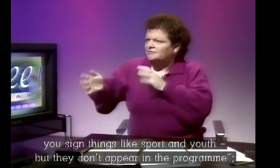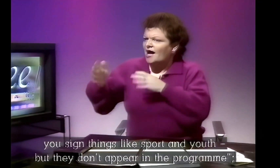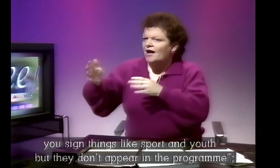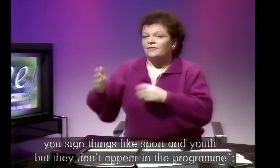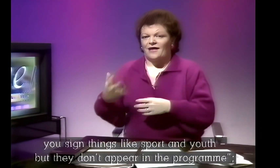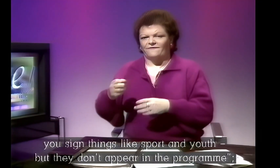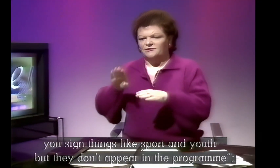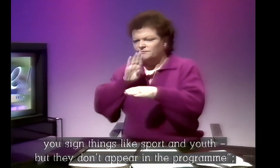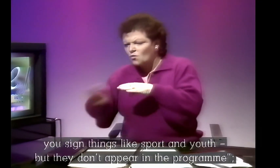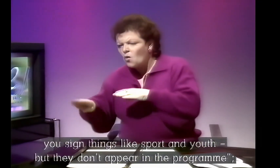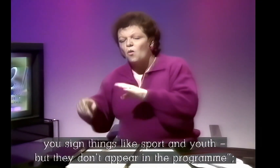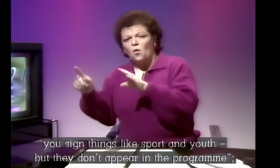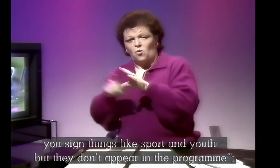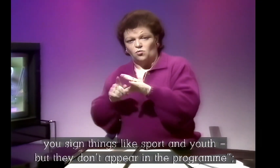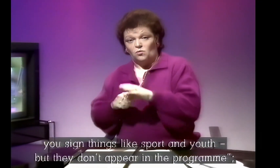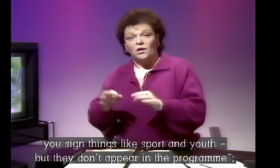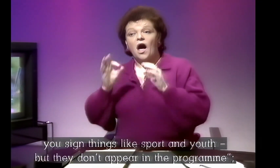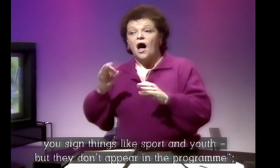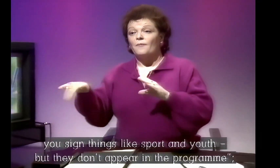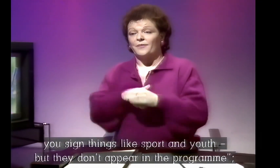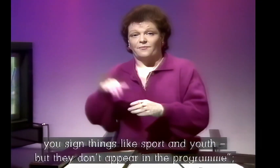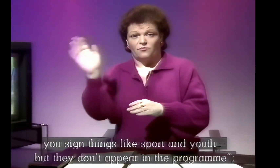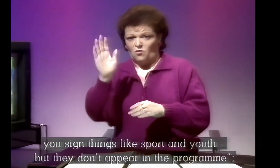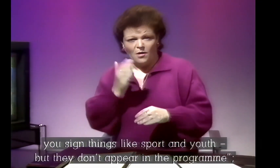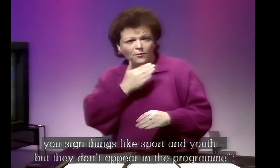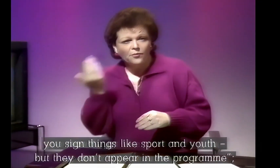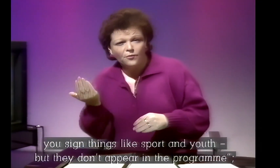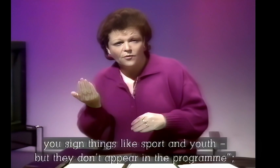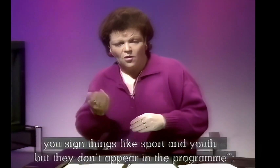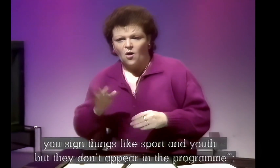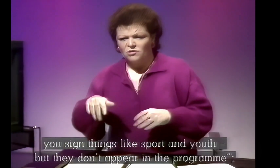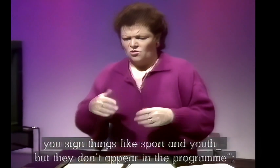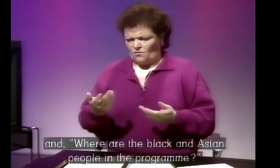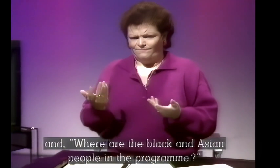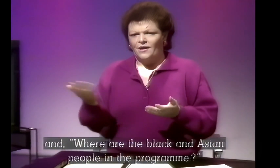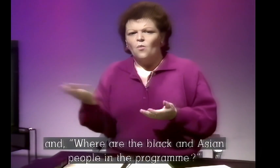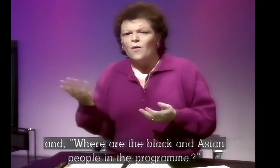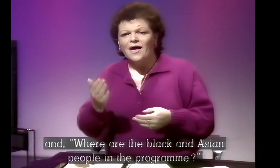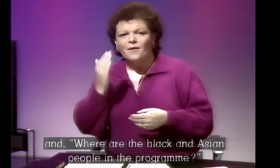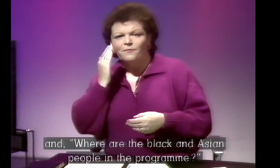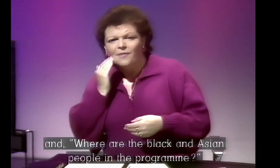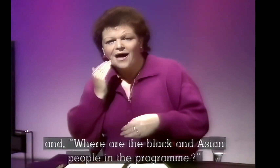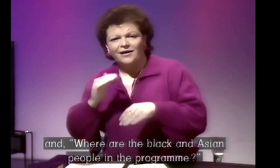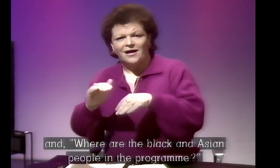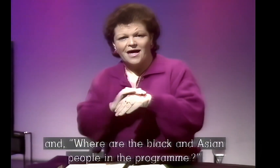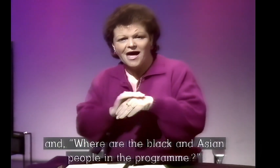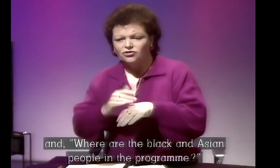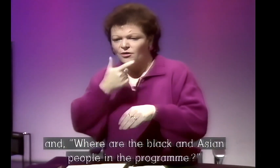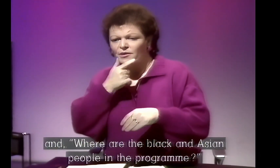you sign things like sport and youth, but they don't appear in the programme. And, where are the black and Asian people